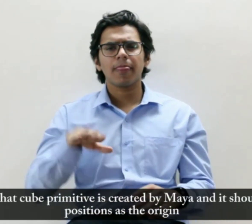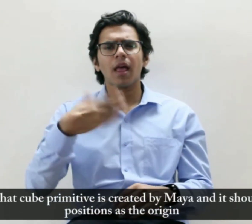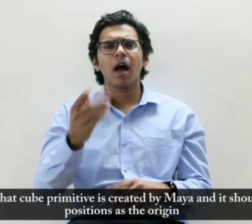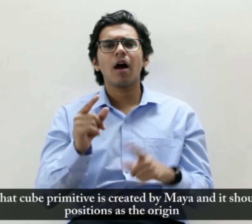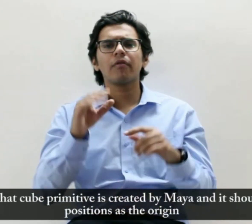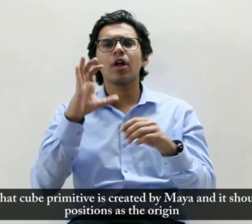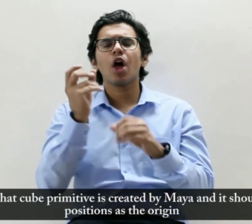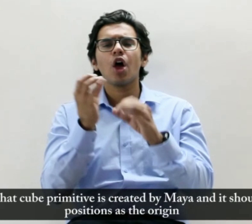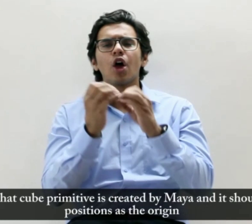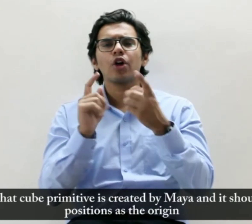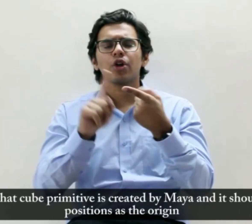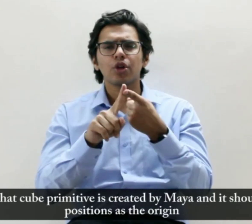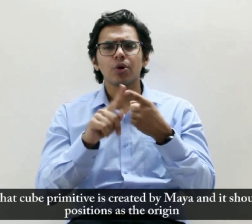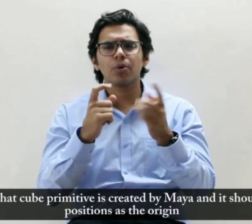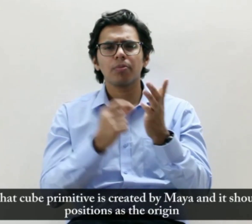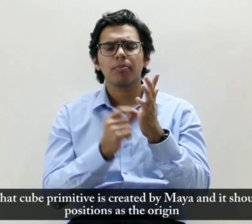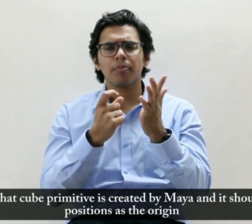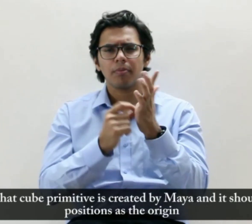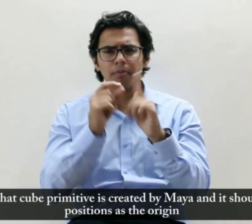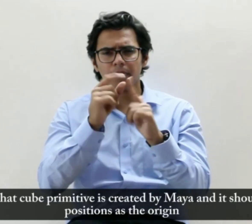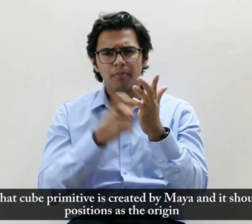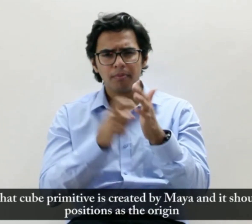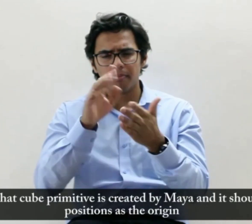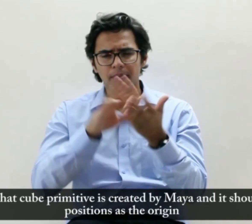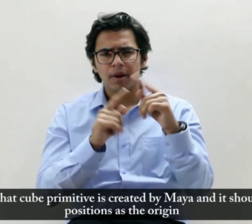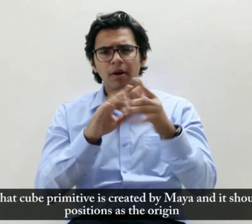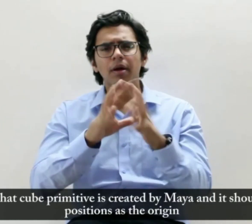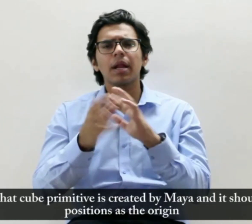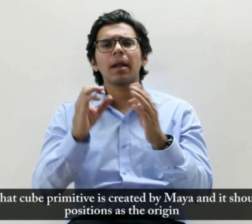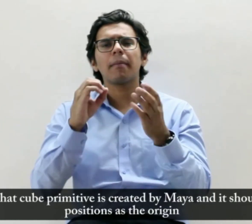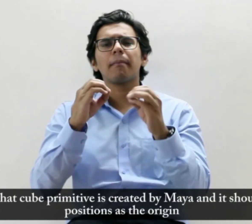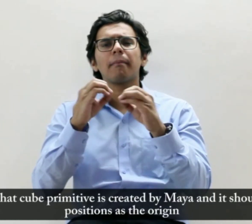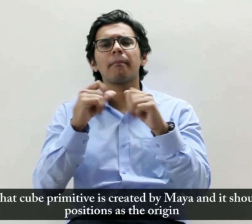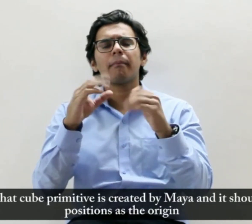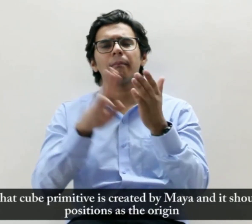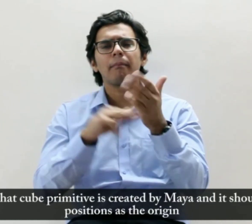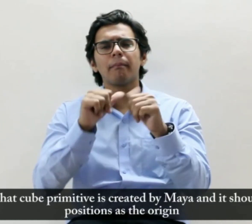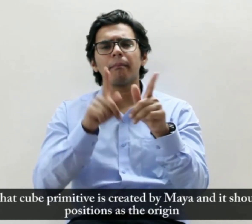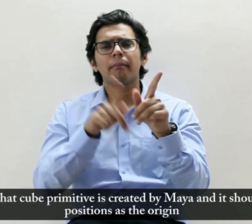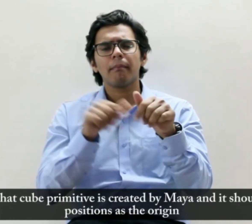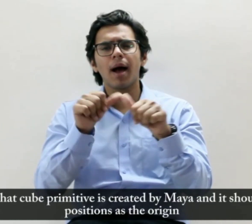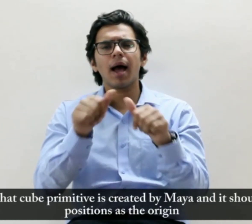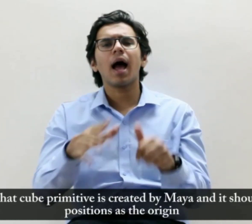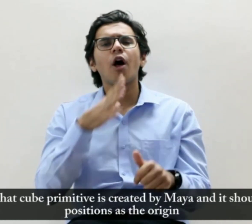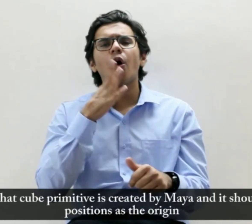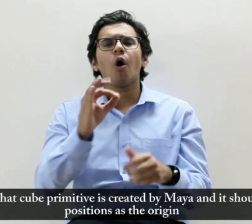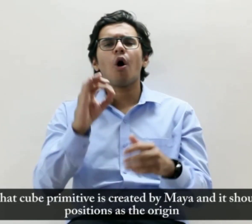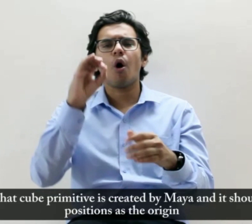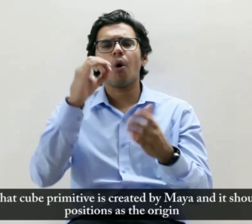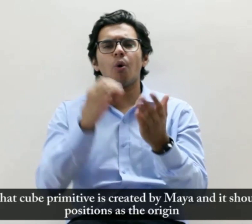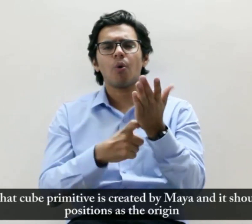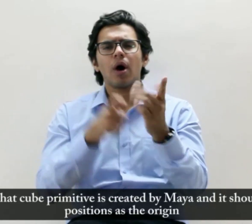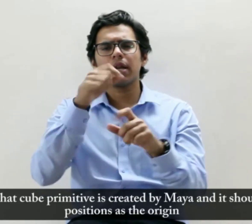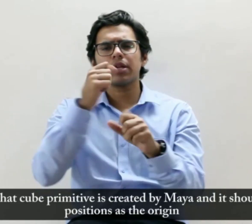After that, cube primitive is created by Maya and it should be positioned as the origin.